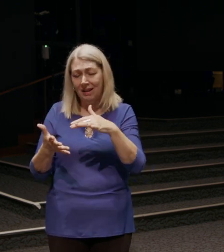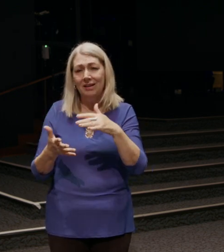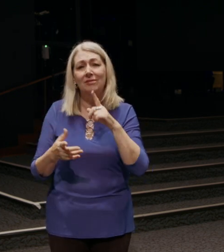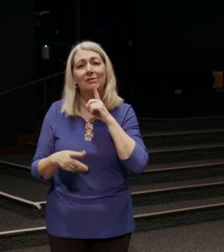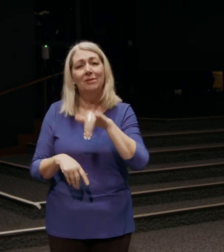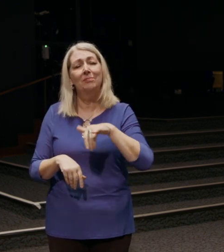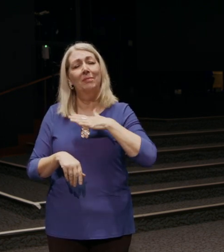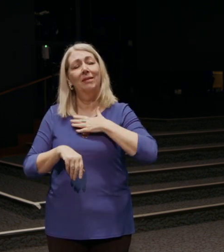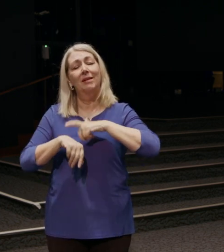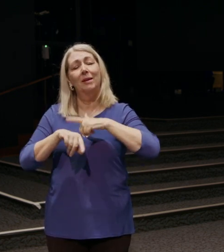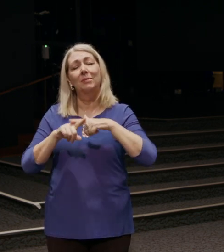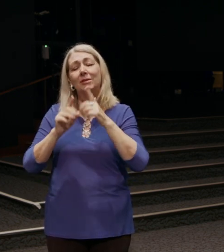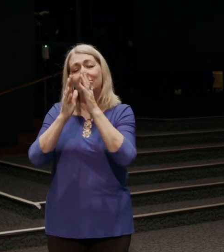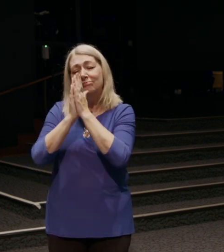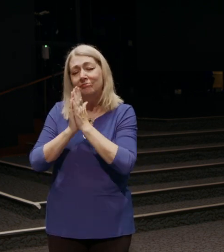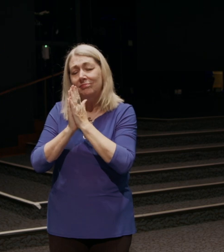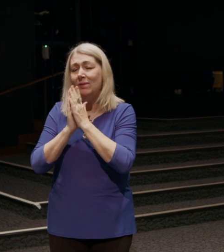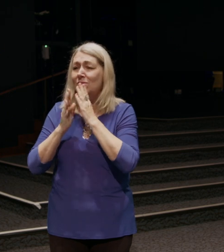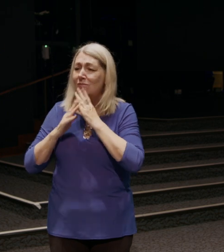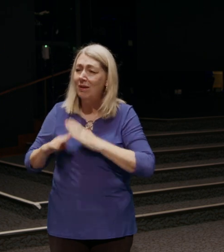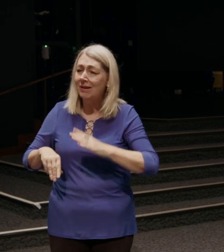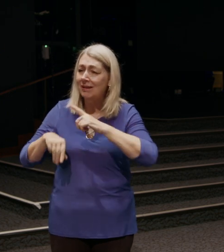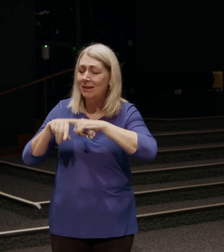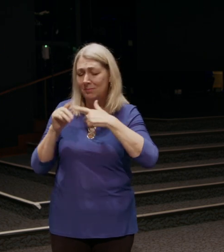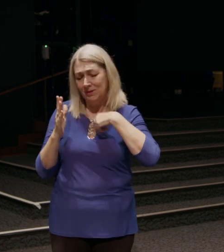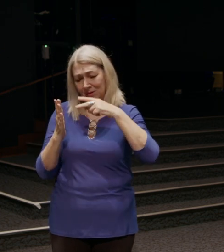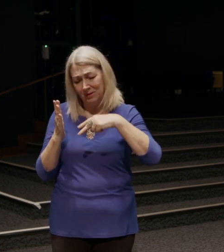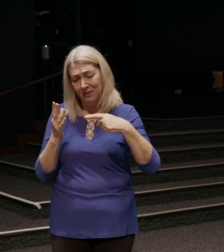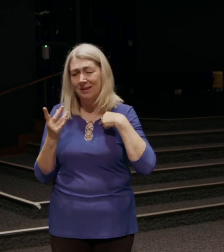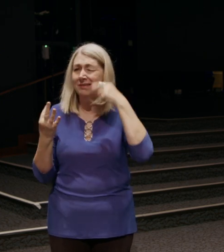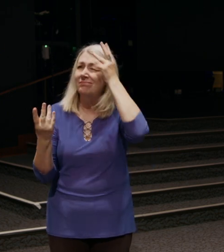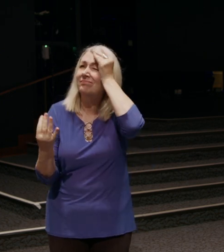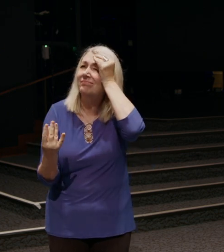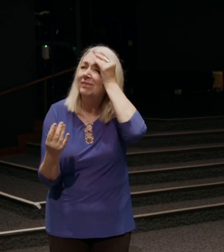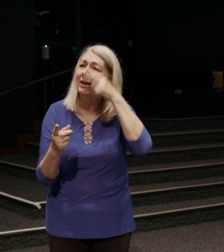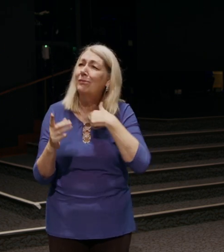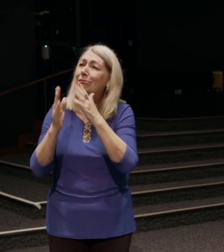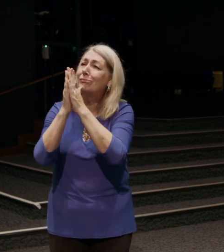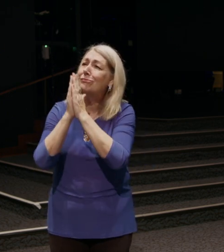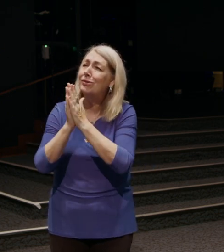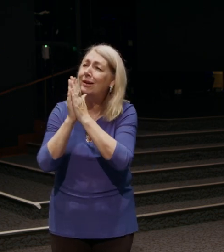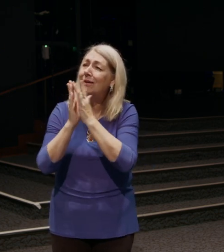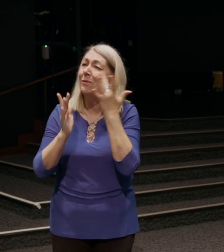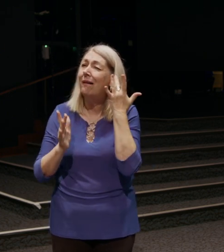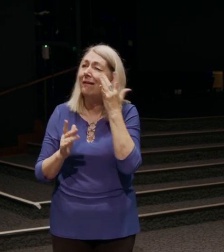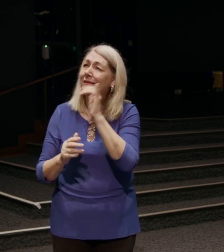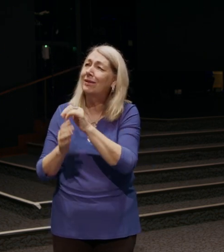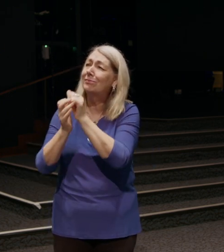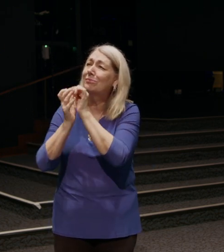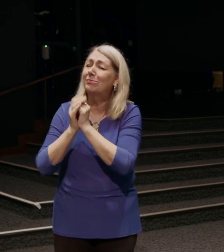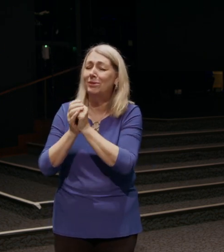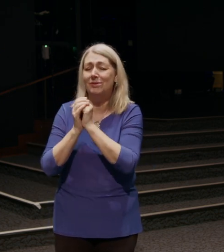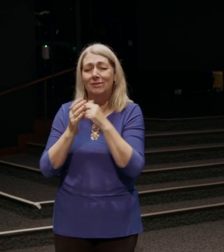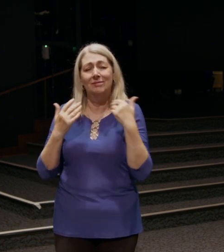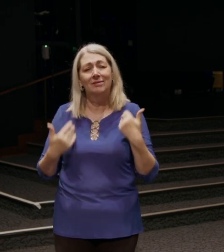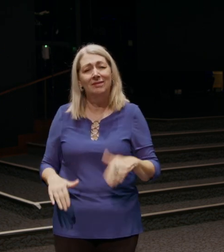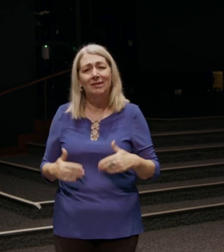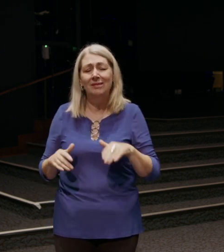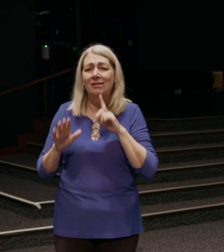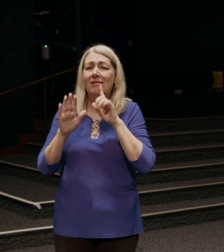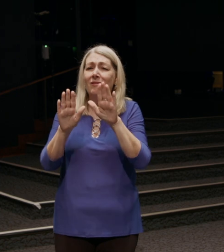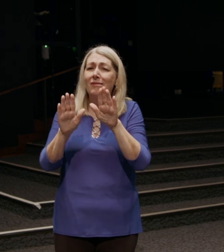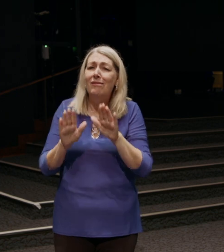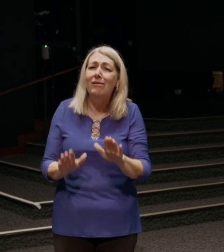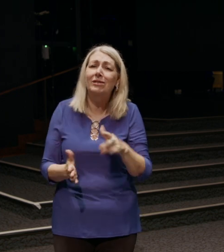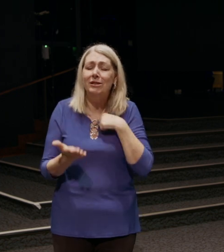time. There'll be times I'll read something, I'll just have to stop and pray in that moment and just worship, because it's such incredible knowledge we're learning.